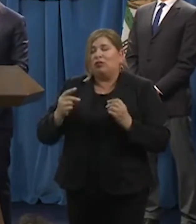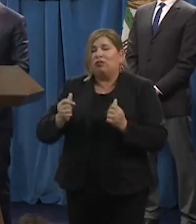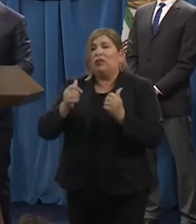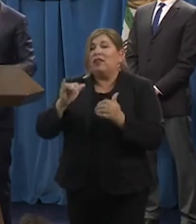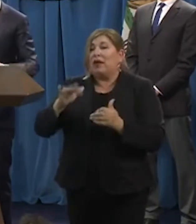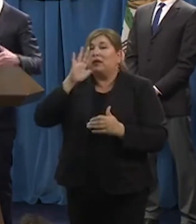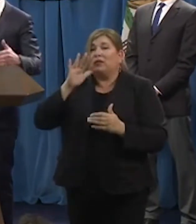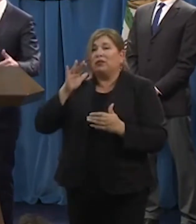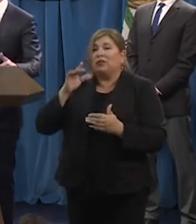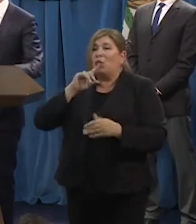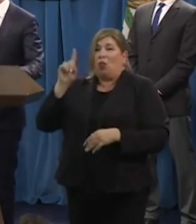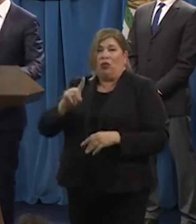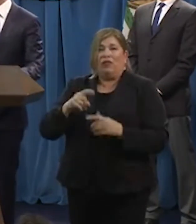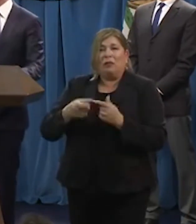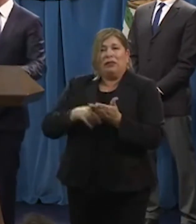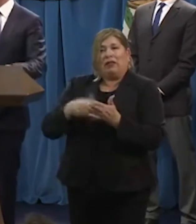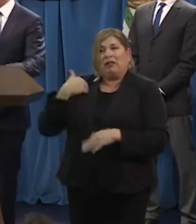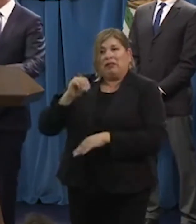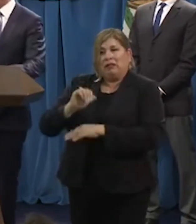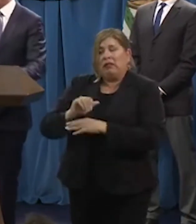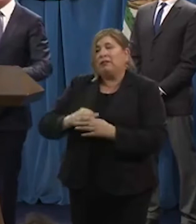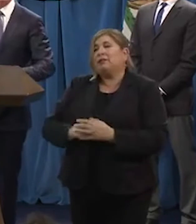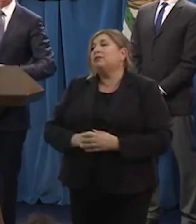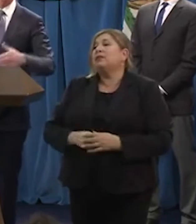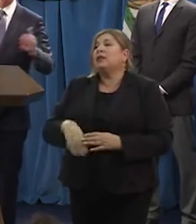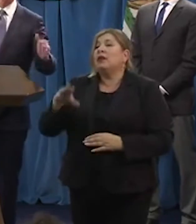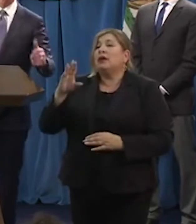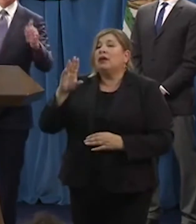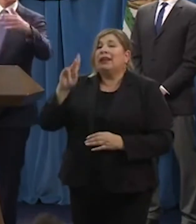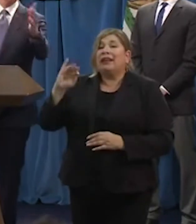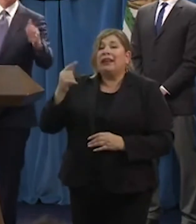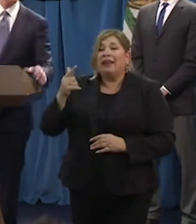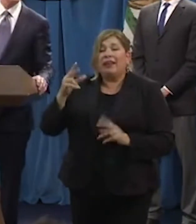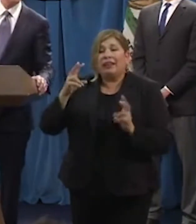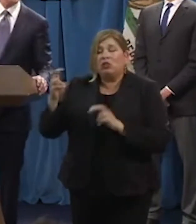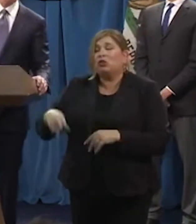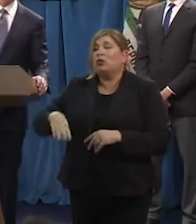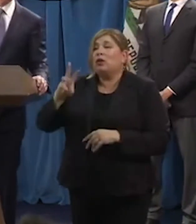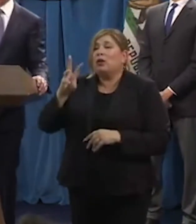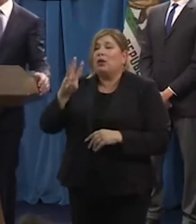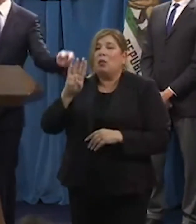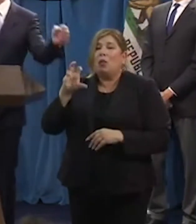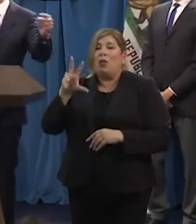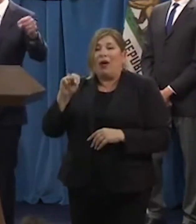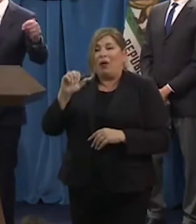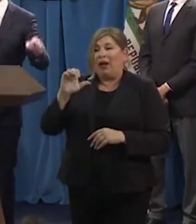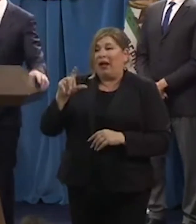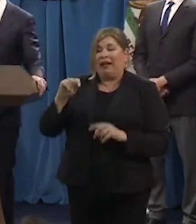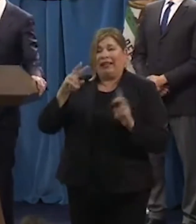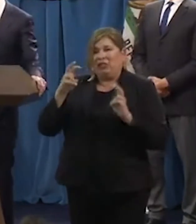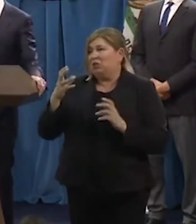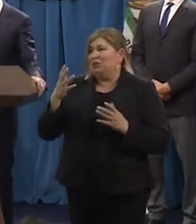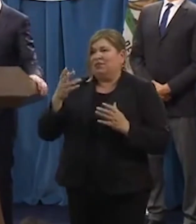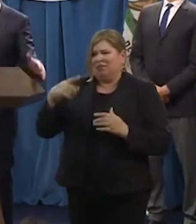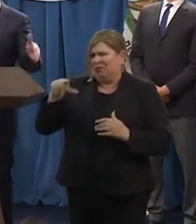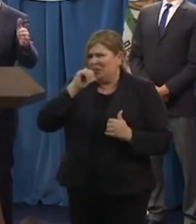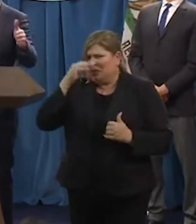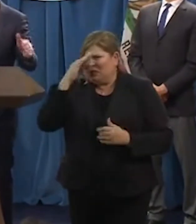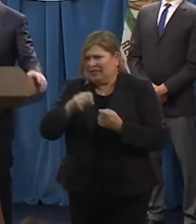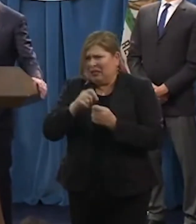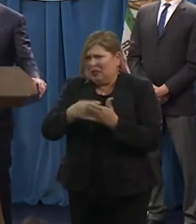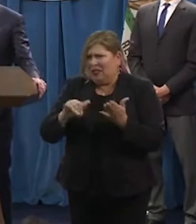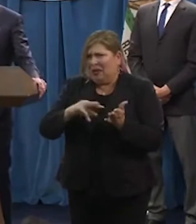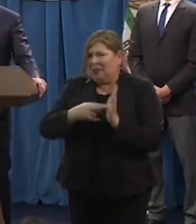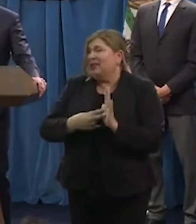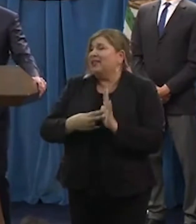night. Bagley-Keene issues, Brown Act issues, folks at home may not know what those mean. Every one of you knows and